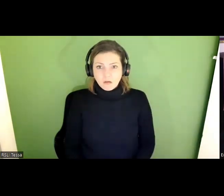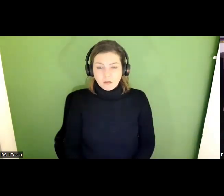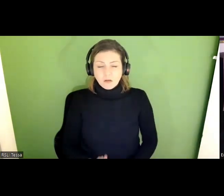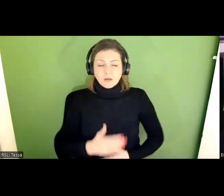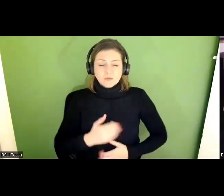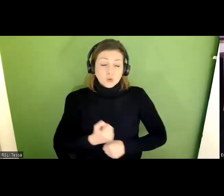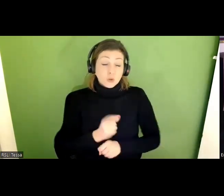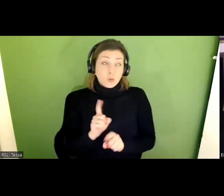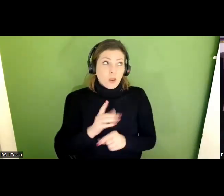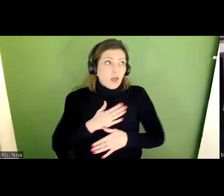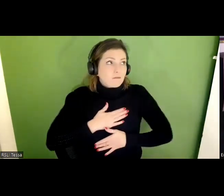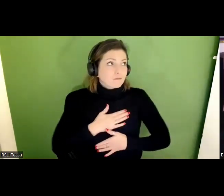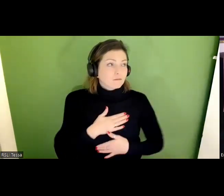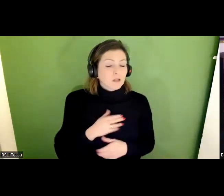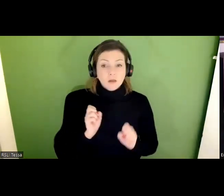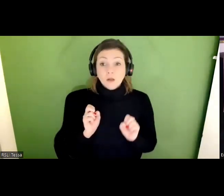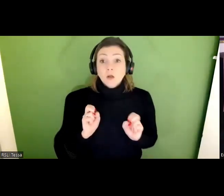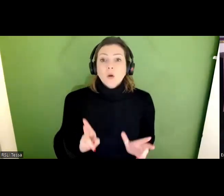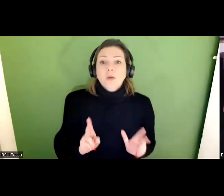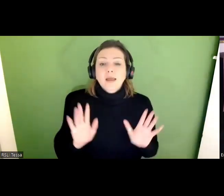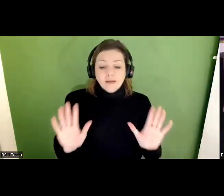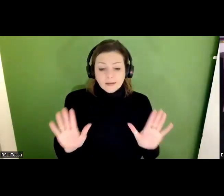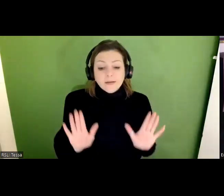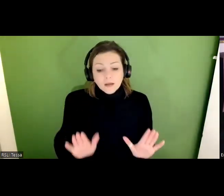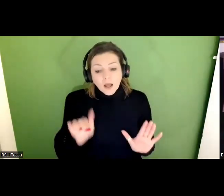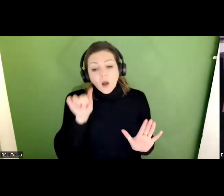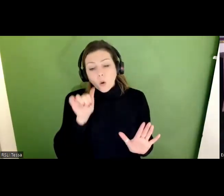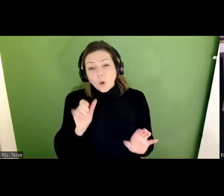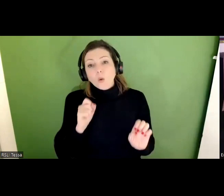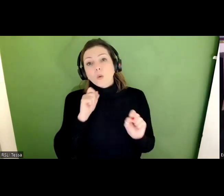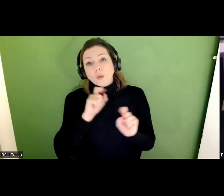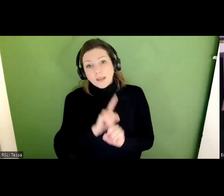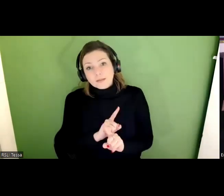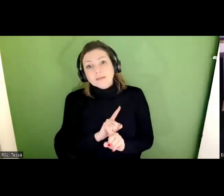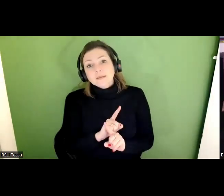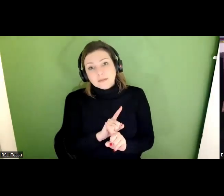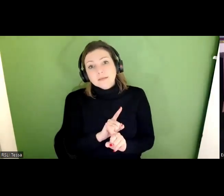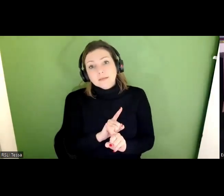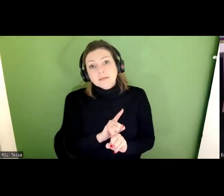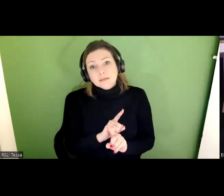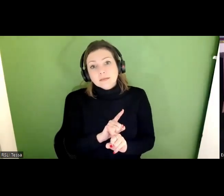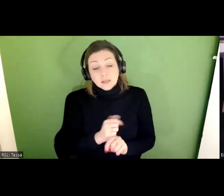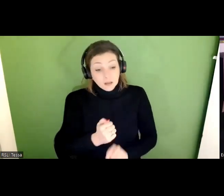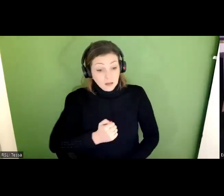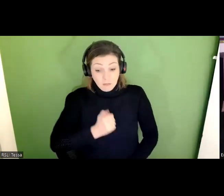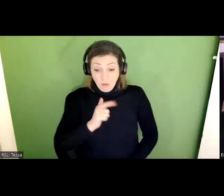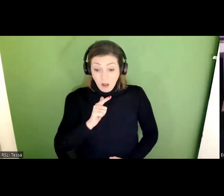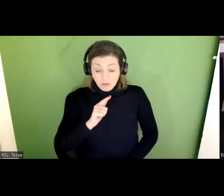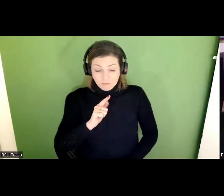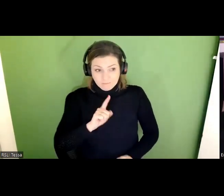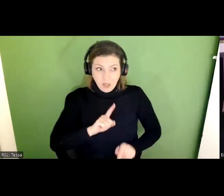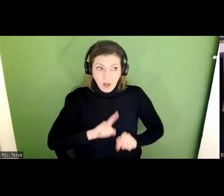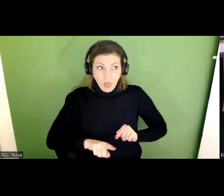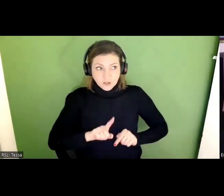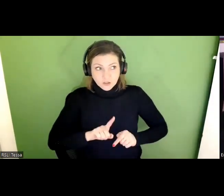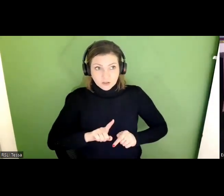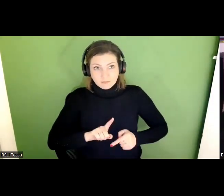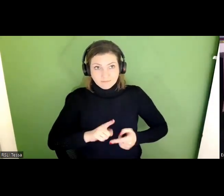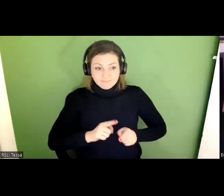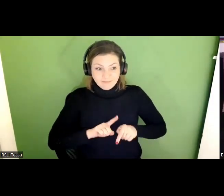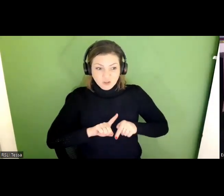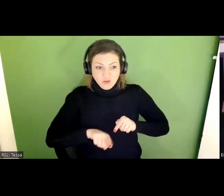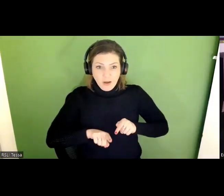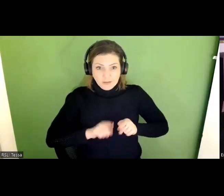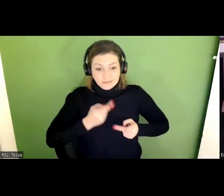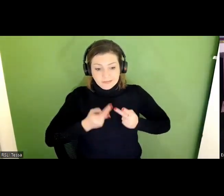Okay. So I realised that it may sound weird to everyone else, especially as my last attempt must have sounded like the throttle of an old